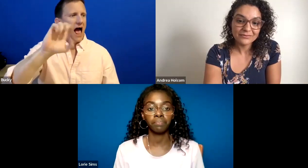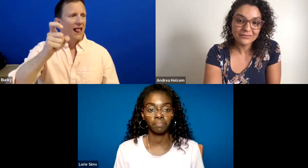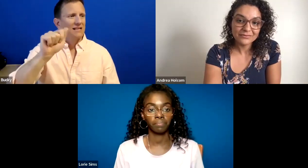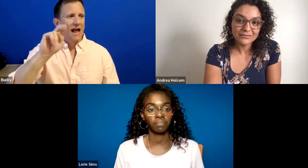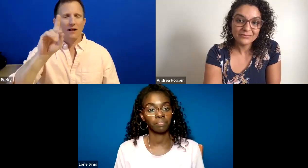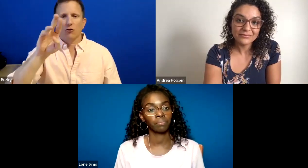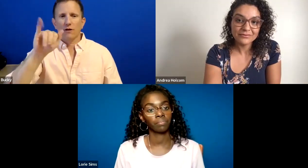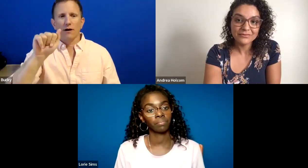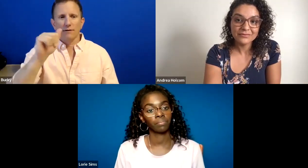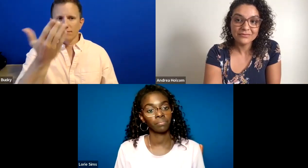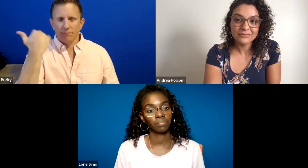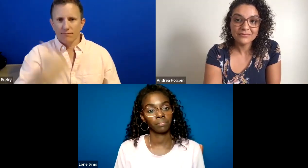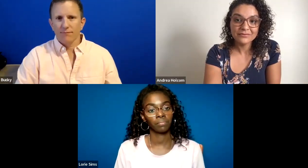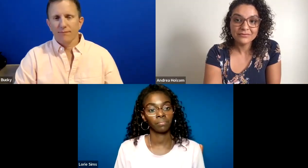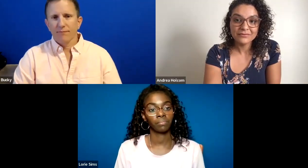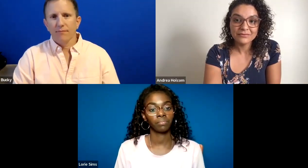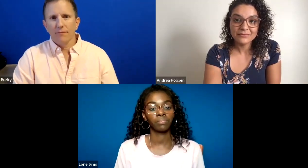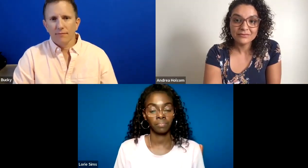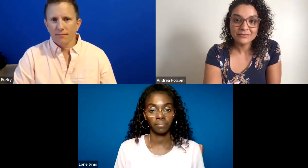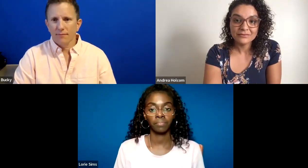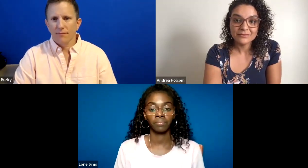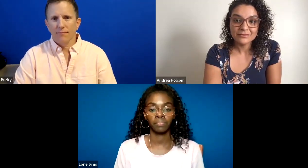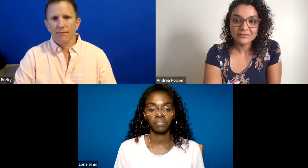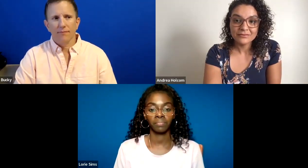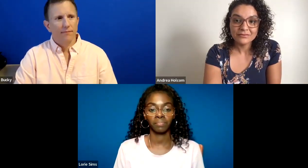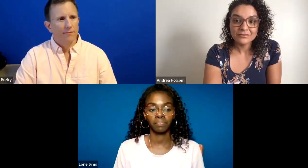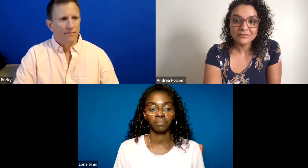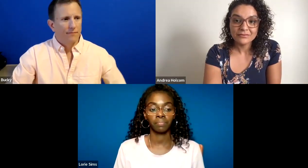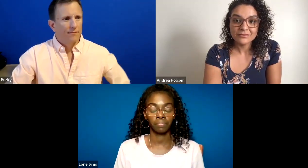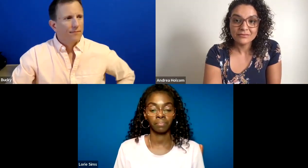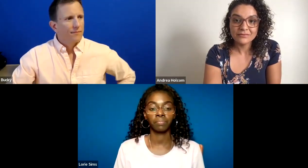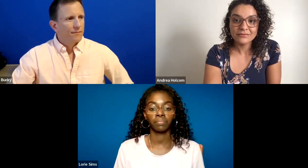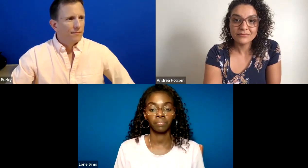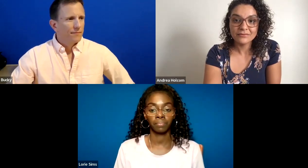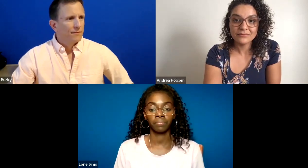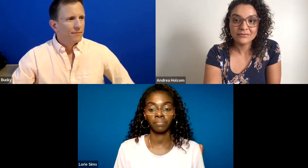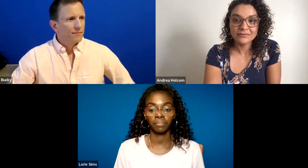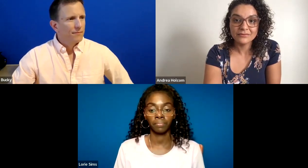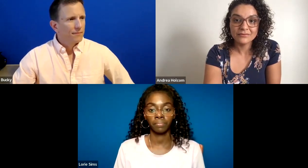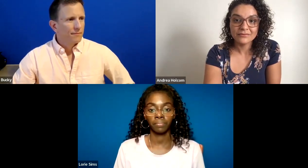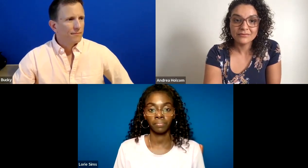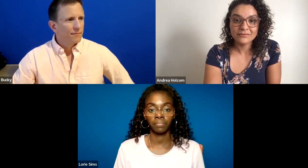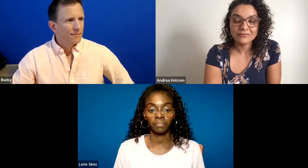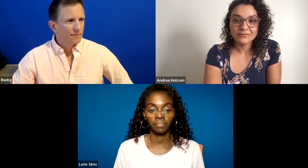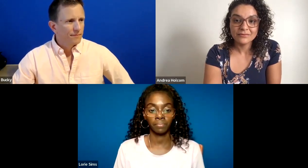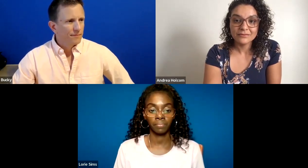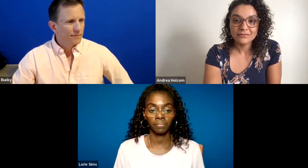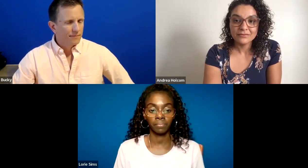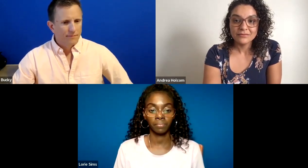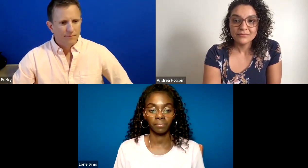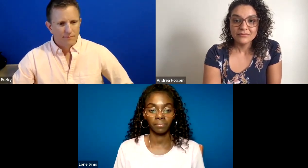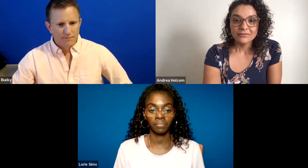So it looks like we have two hands. So I'd like to invite Alex to turn on their camera.